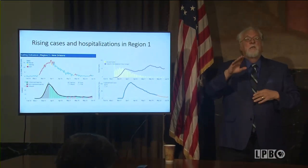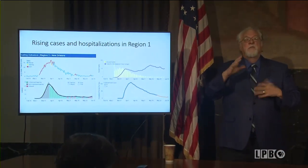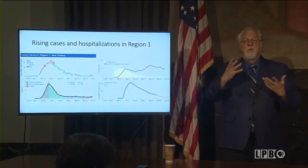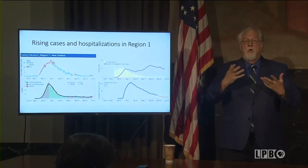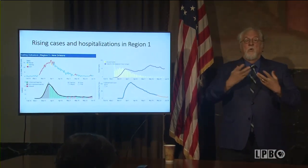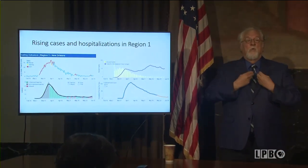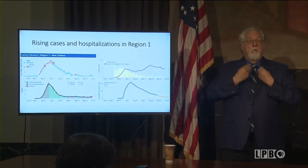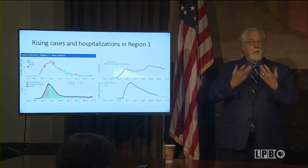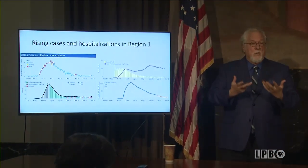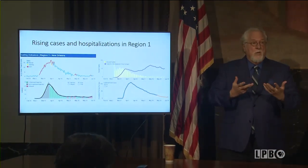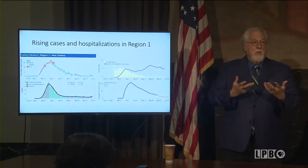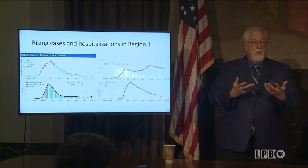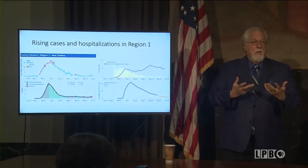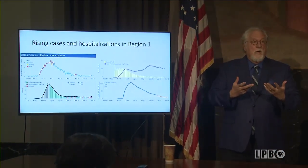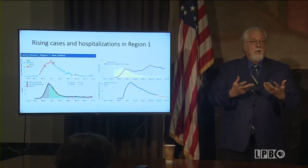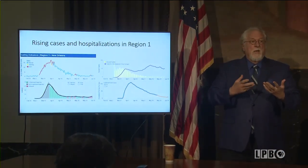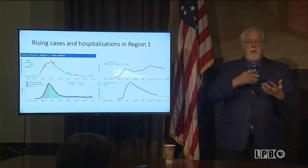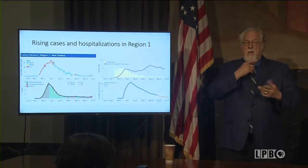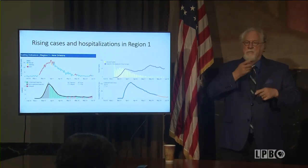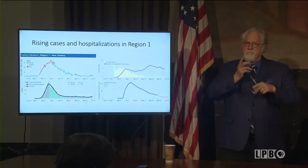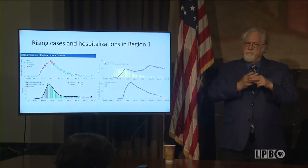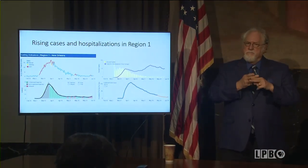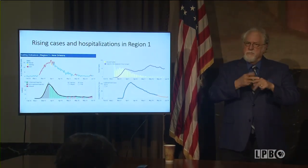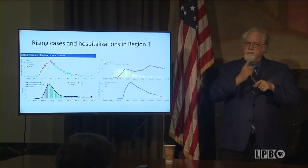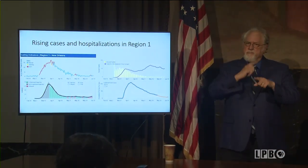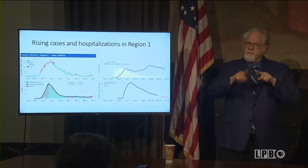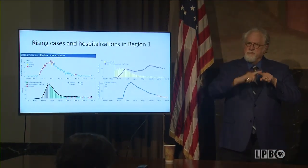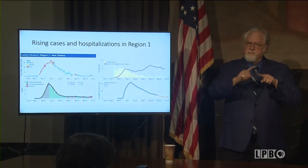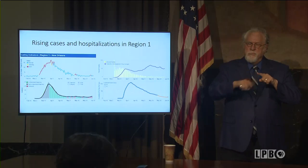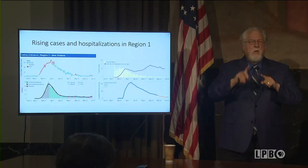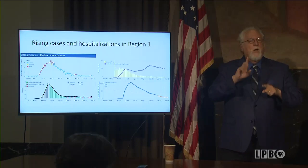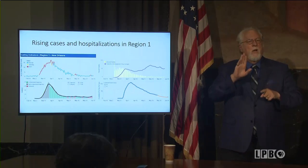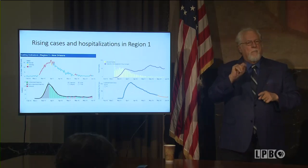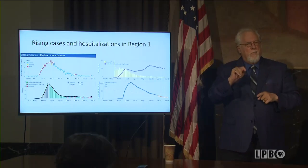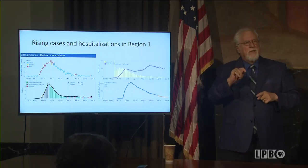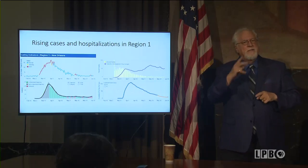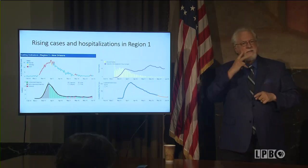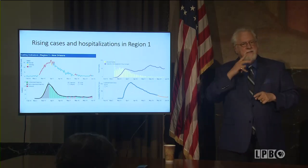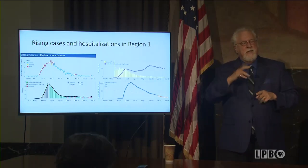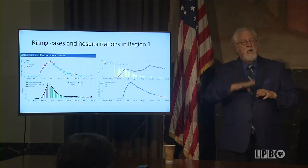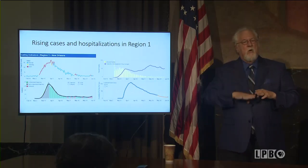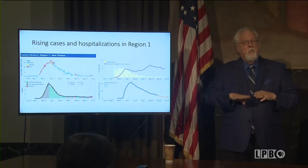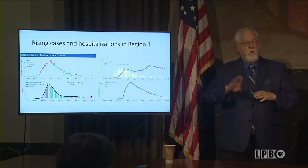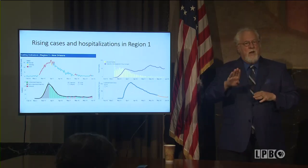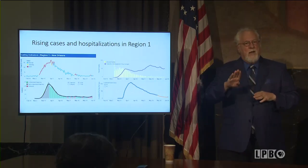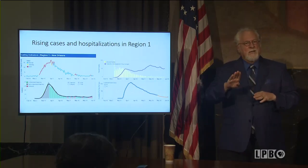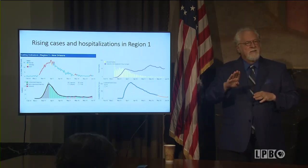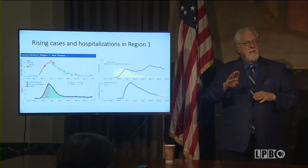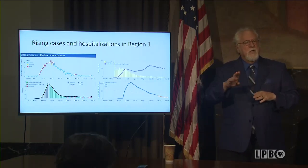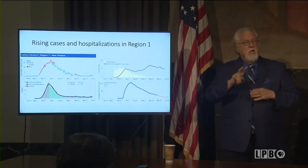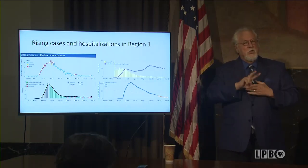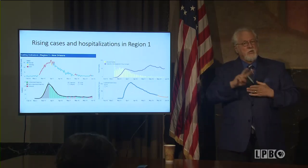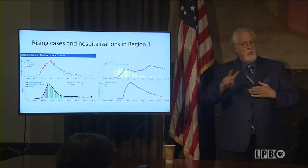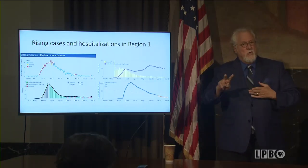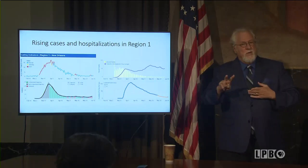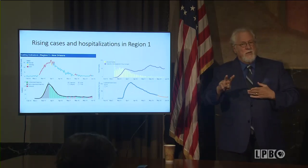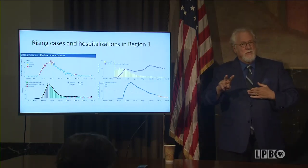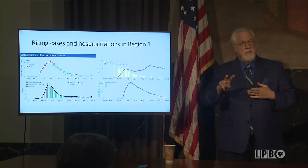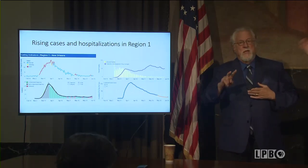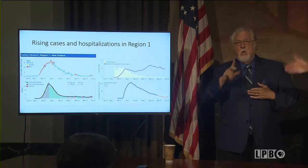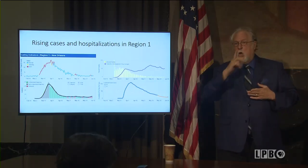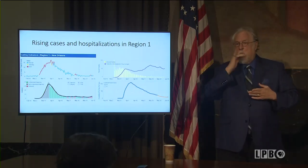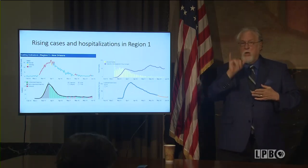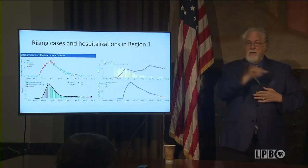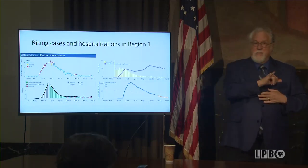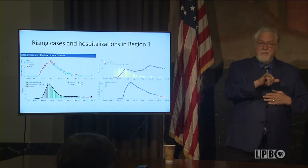today is not a naming and shaming. It's that we're seeing a rate of rise that in 2 weeks could make us look like Texas or could